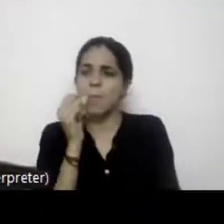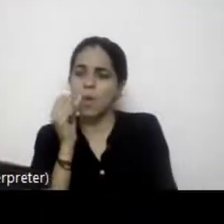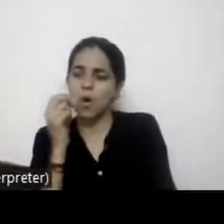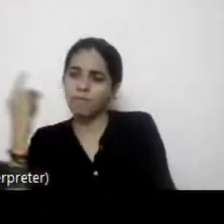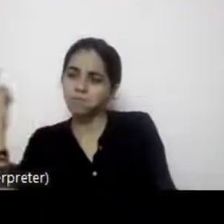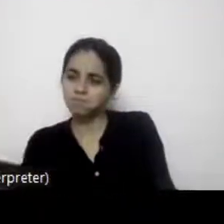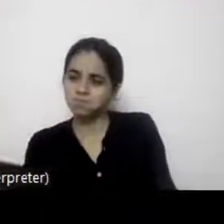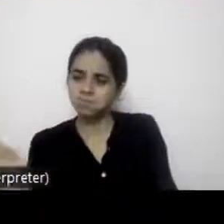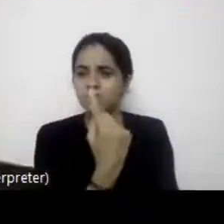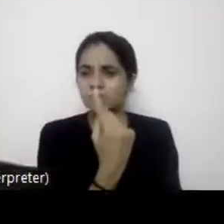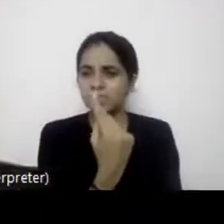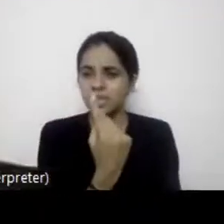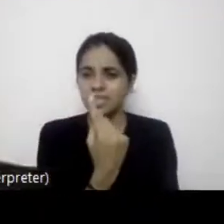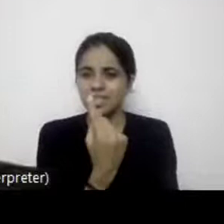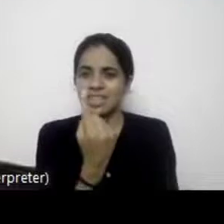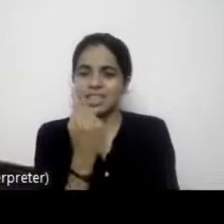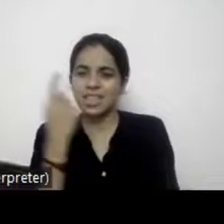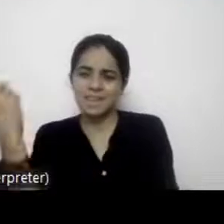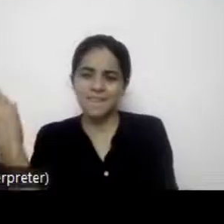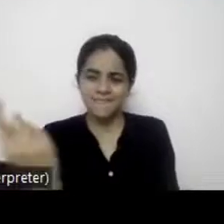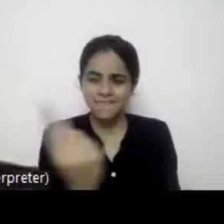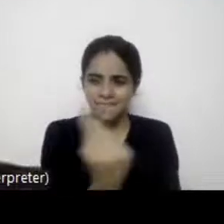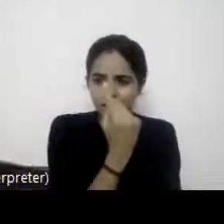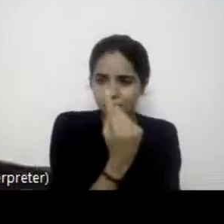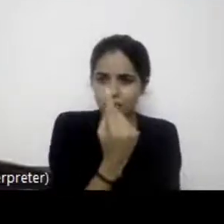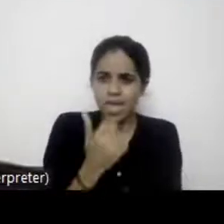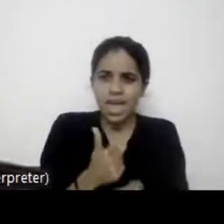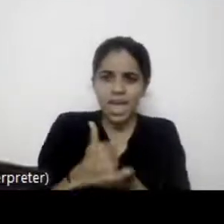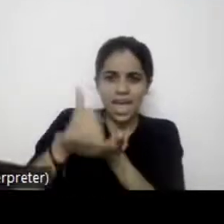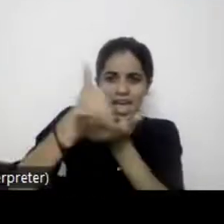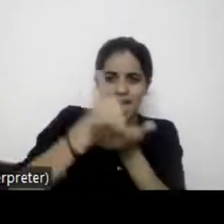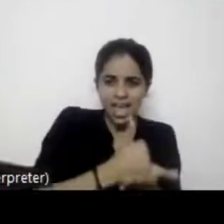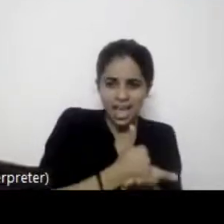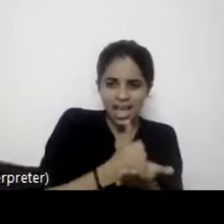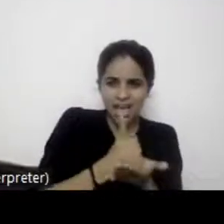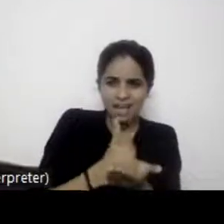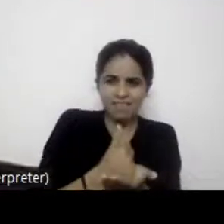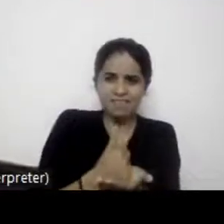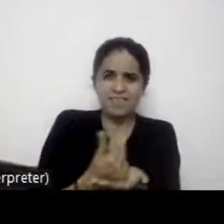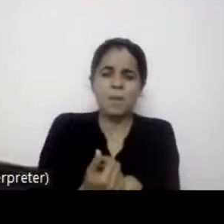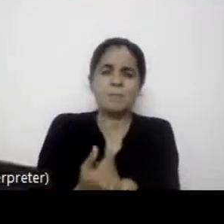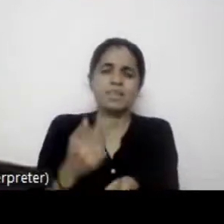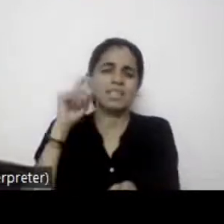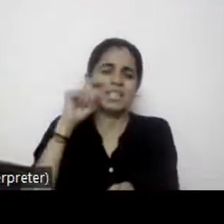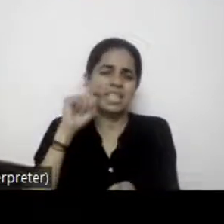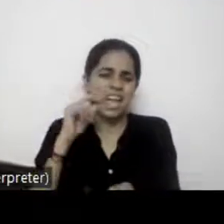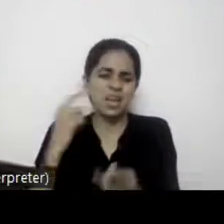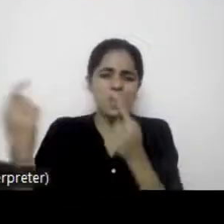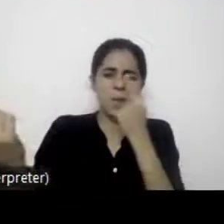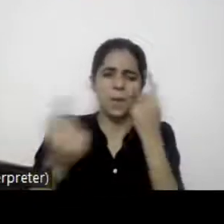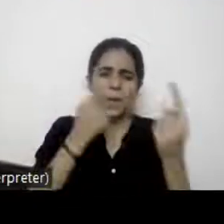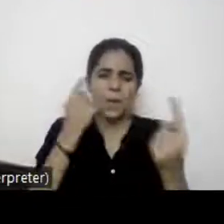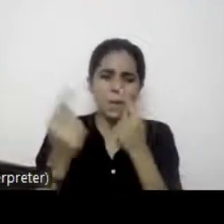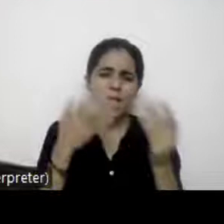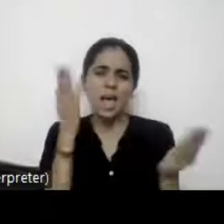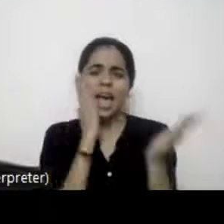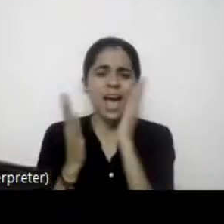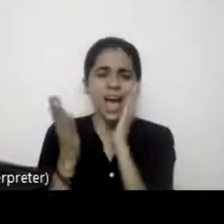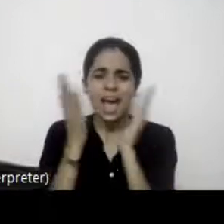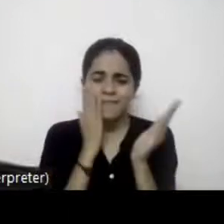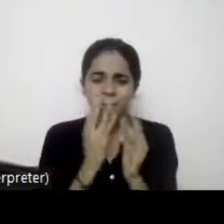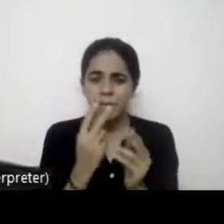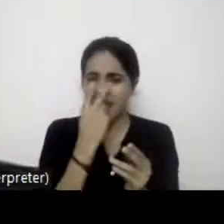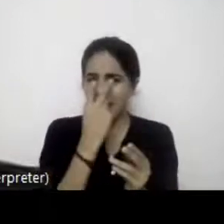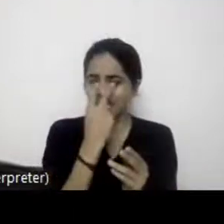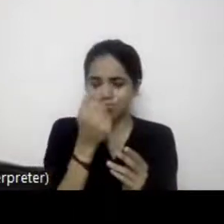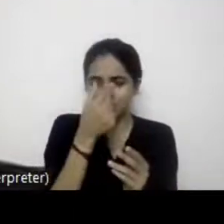a heroic character, and who would save her from sexual violence and get her eyesight back. Now,